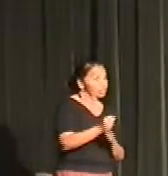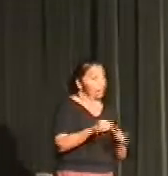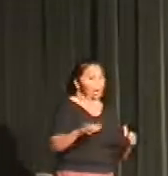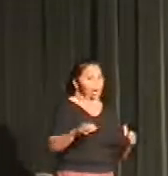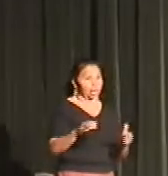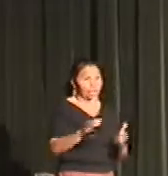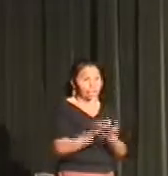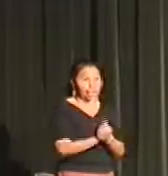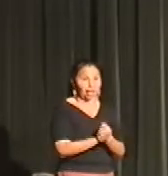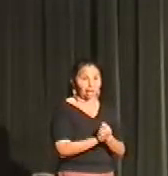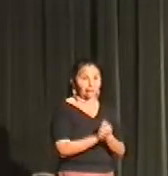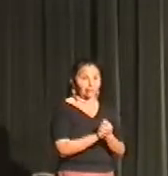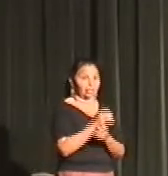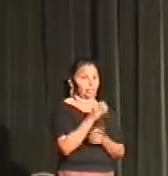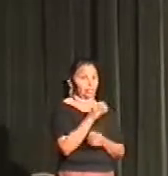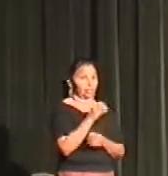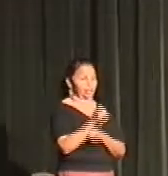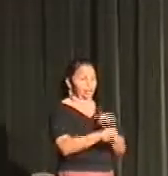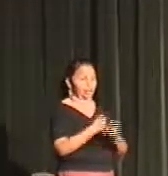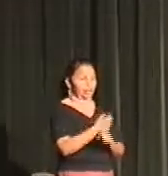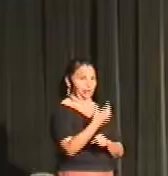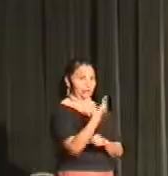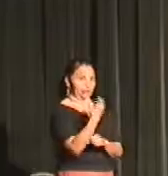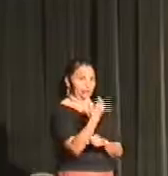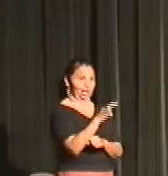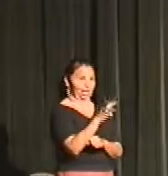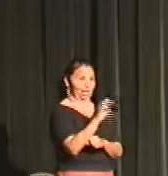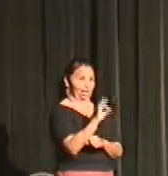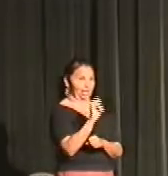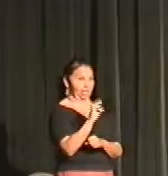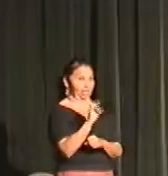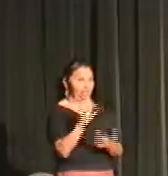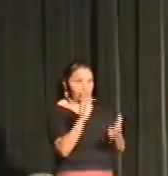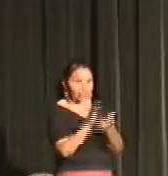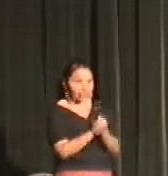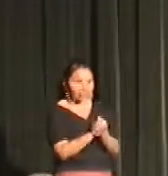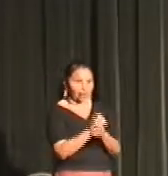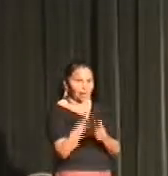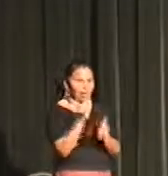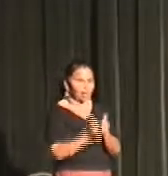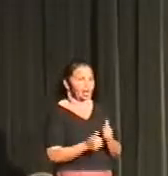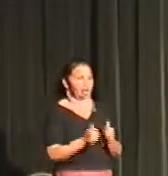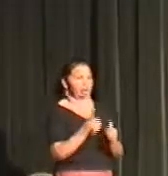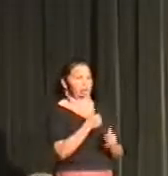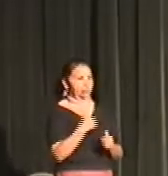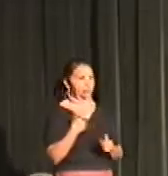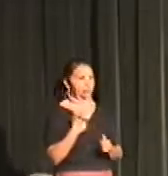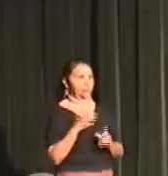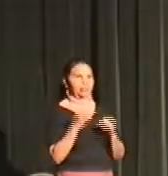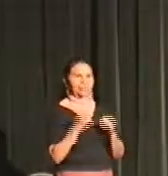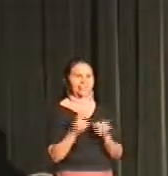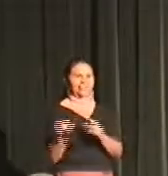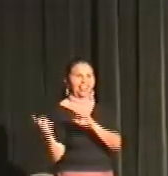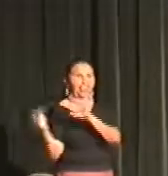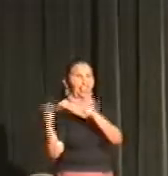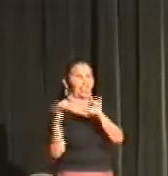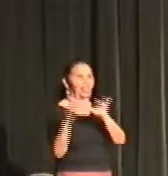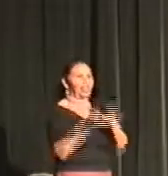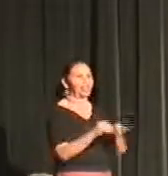married in 1988, and when I got married, every member of my family came. And 2 members